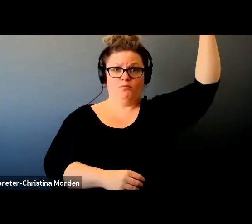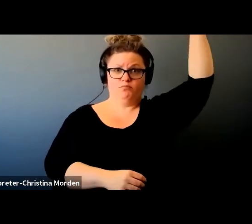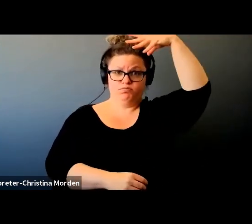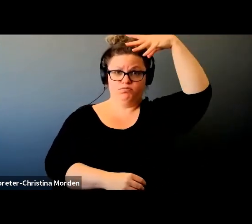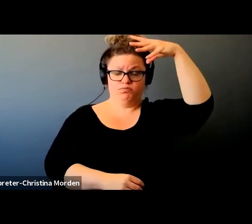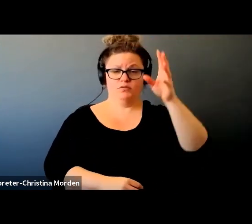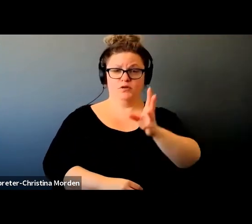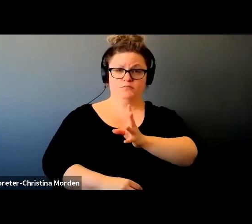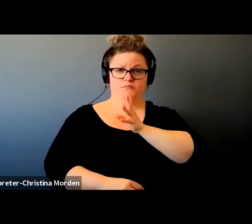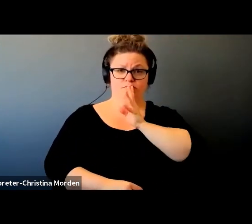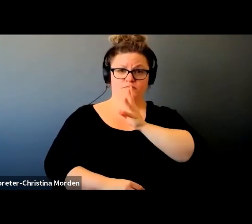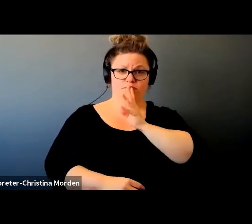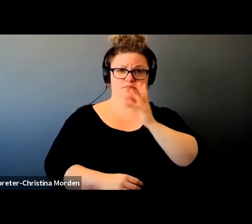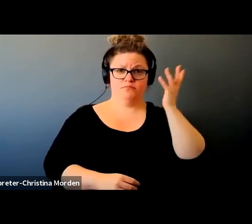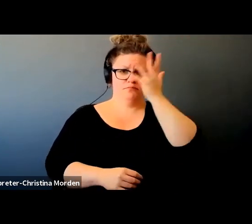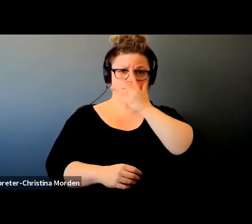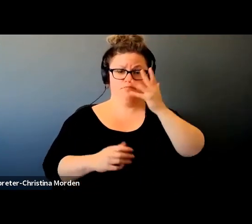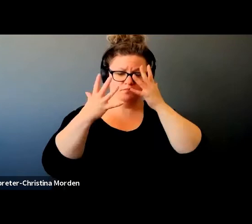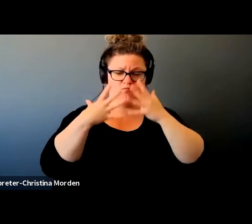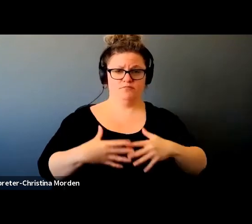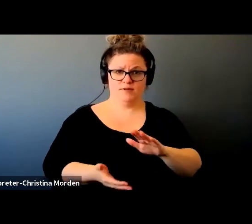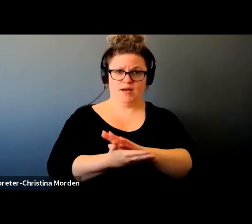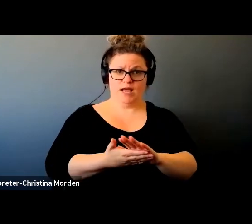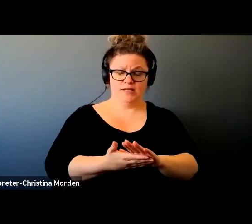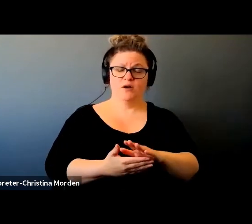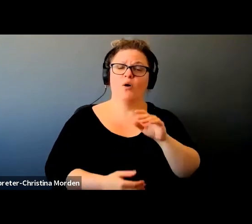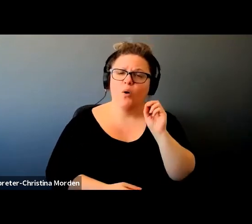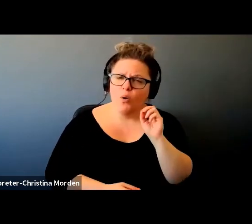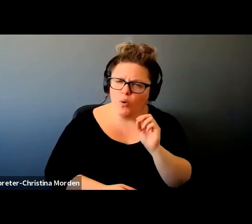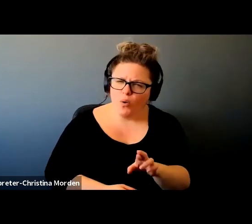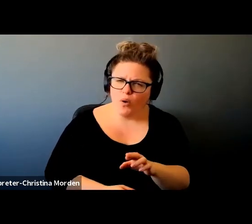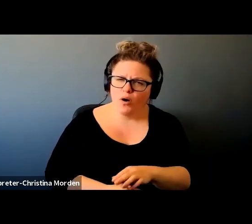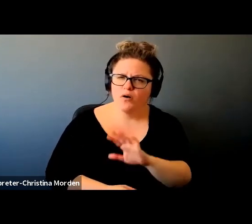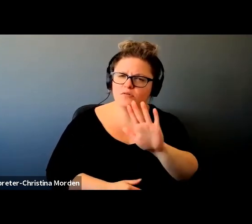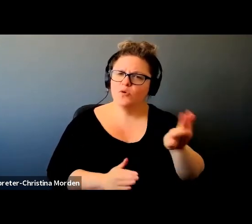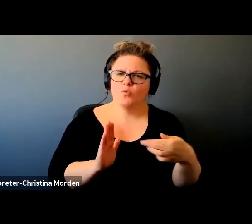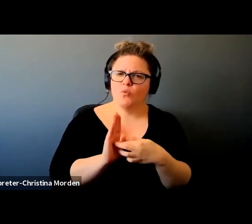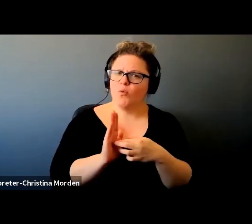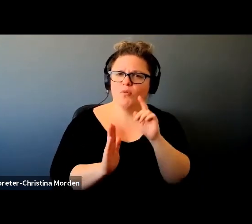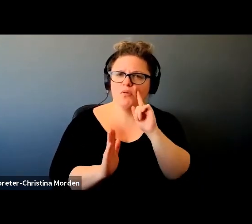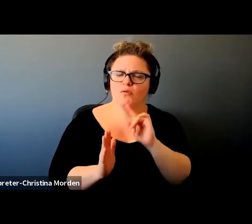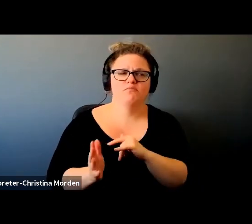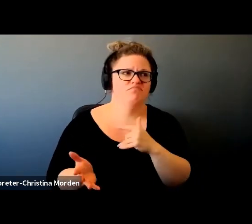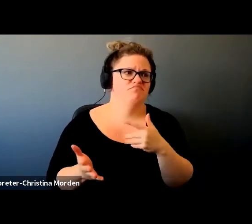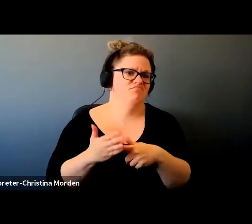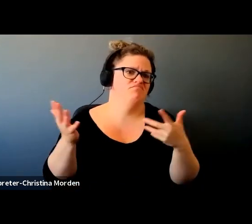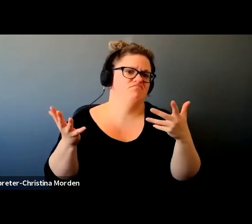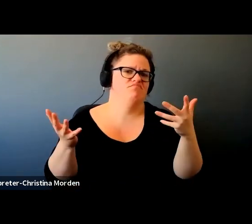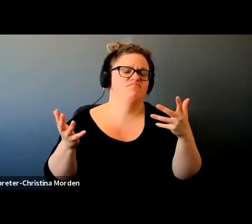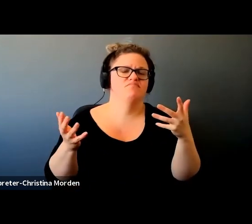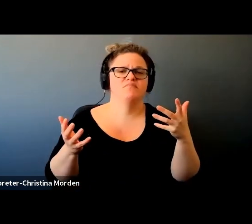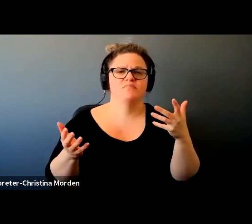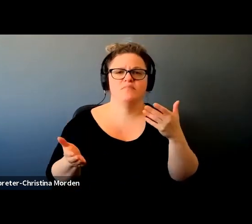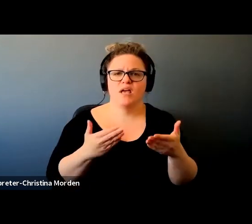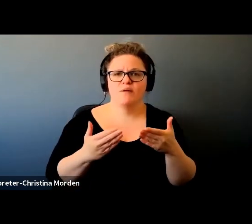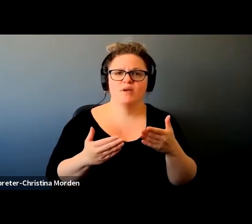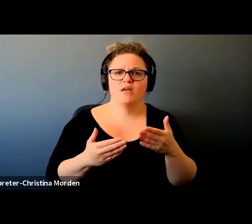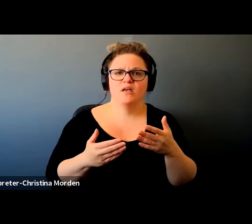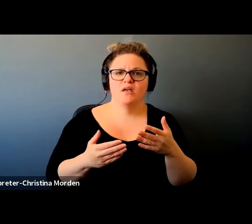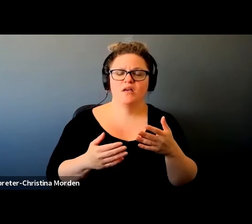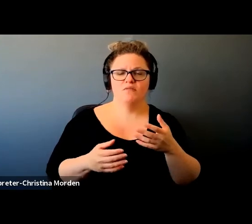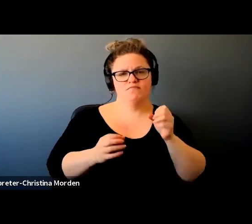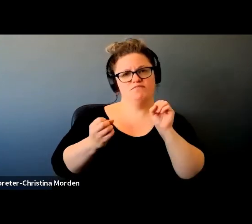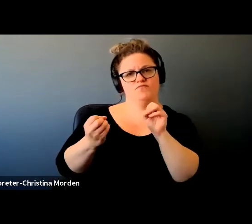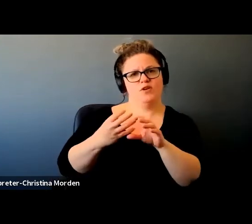look apart in the assistance of a greater project? Or is this a type of situation where your insight ideas might be